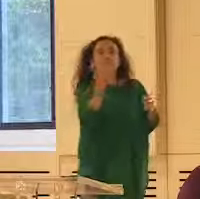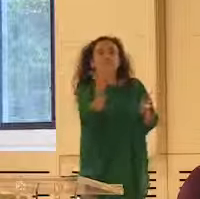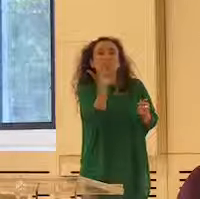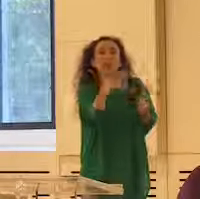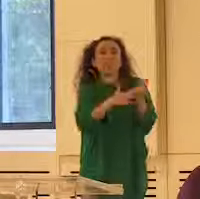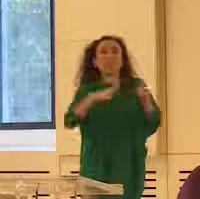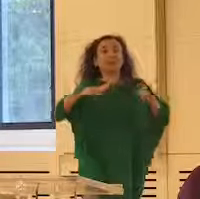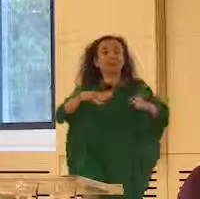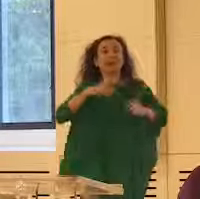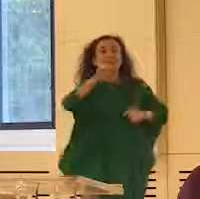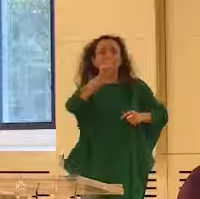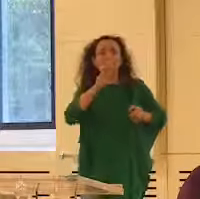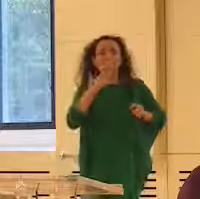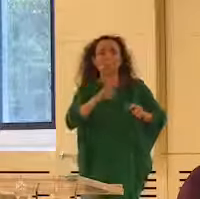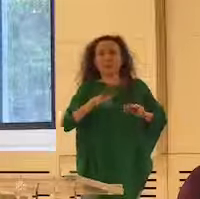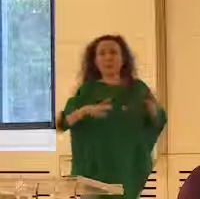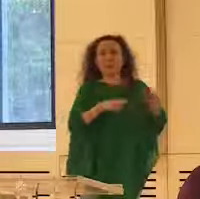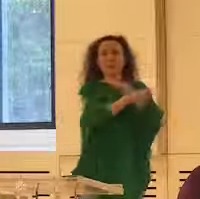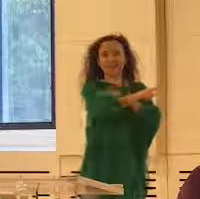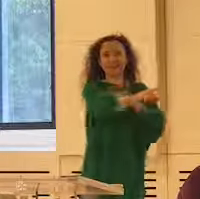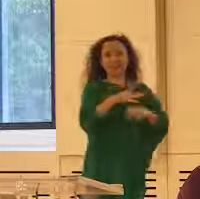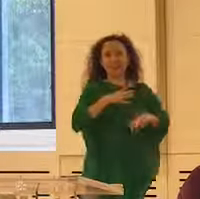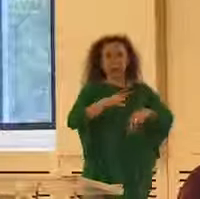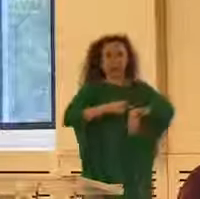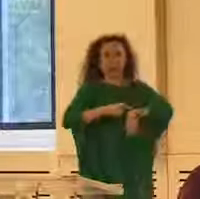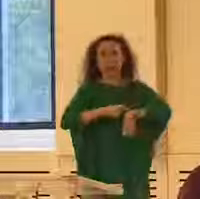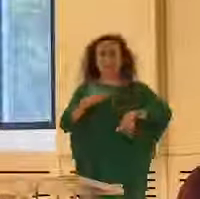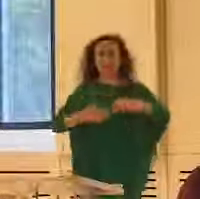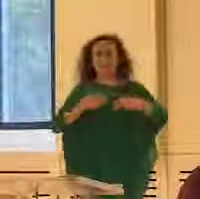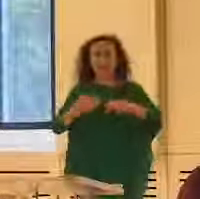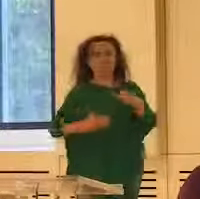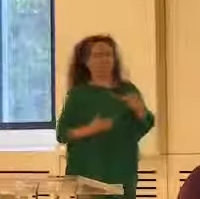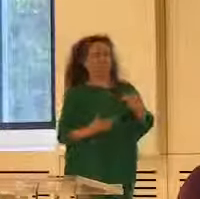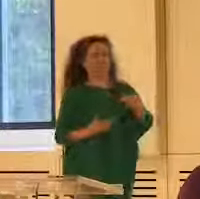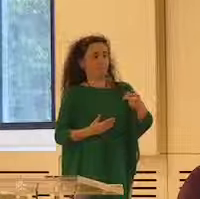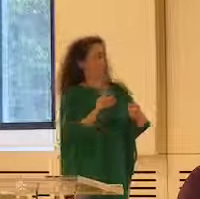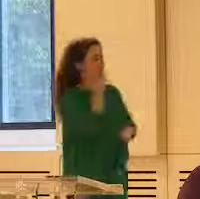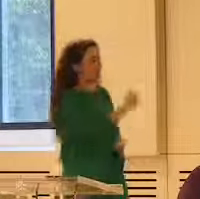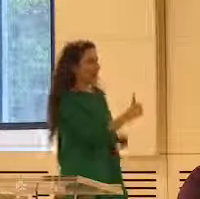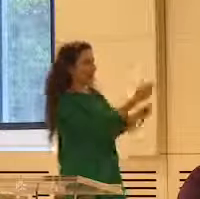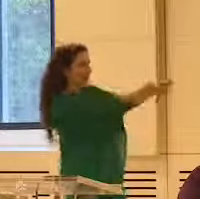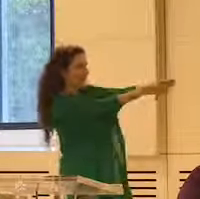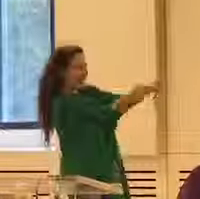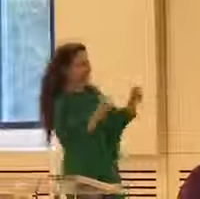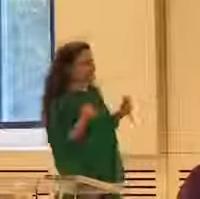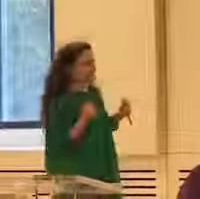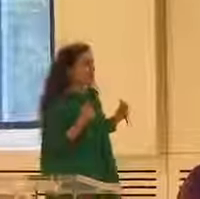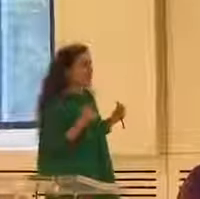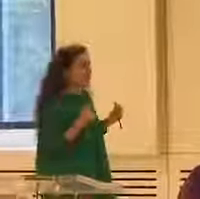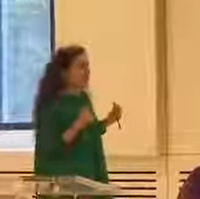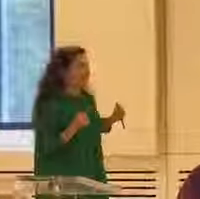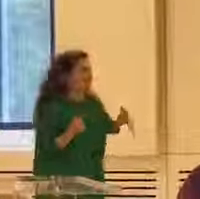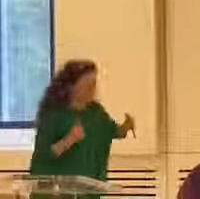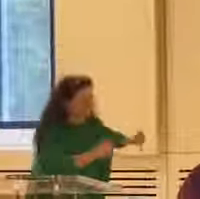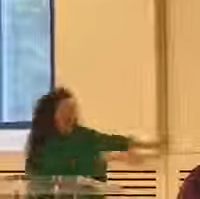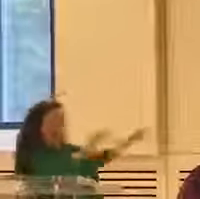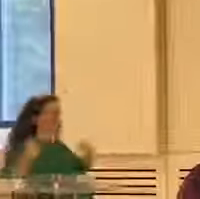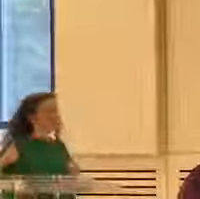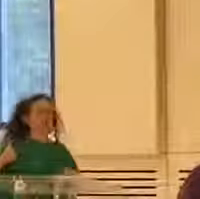is Hannah Wally. We'll have a short break, but please don't leave the room because it's going to be an extremely short break. Now